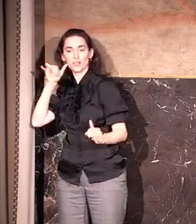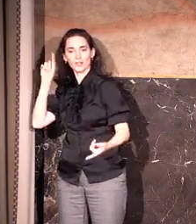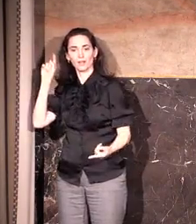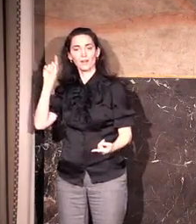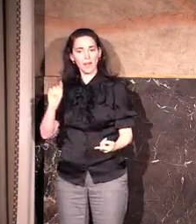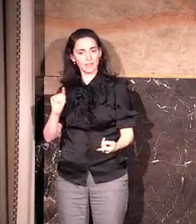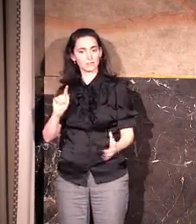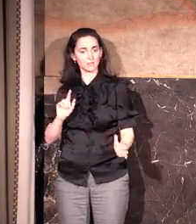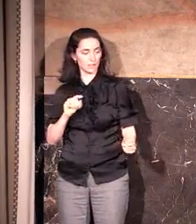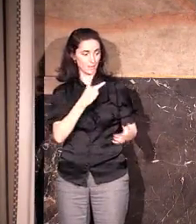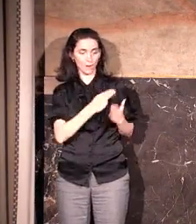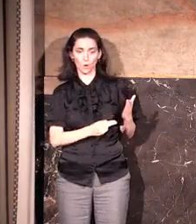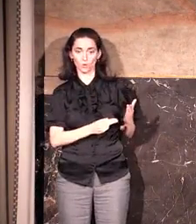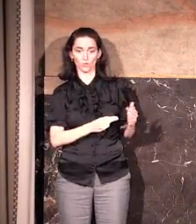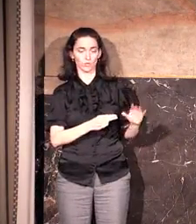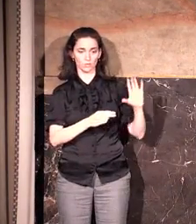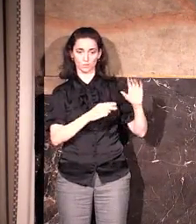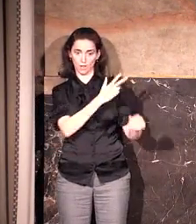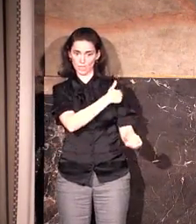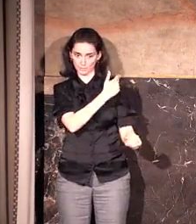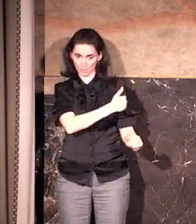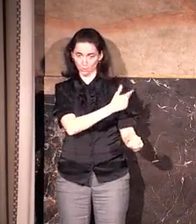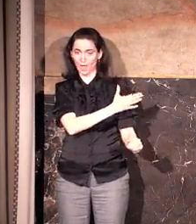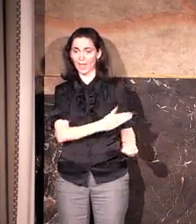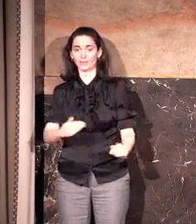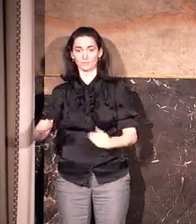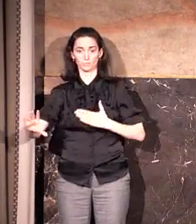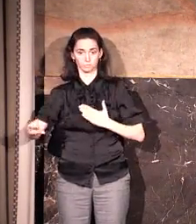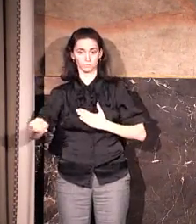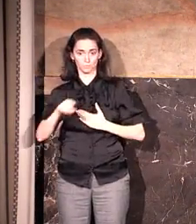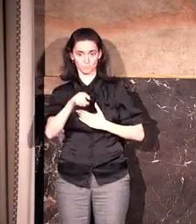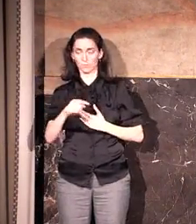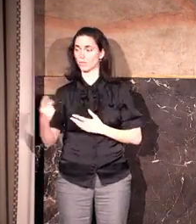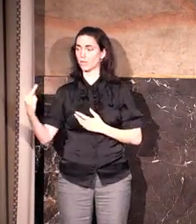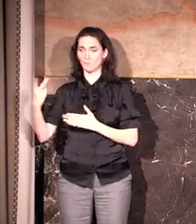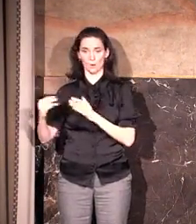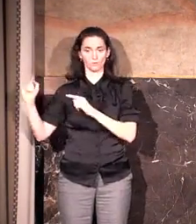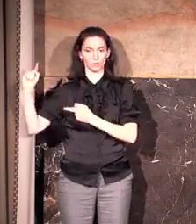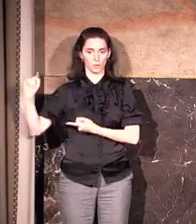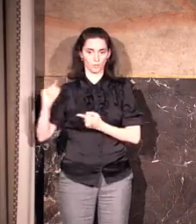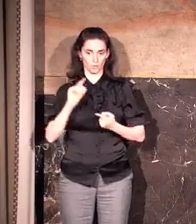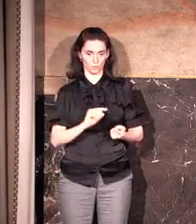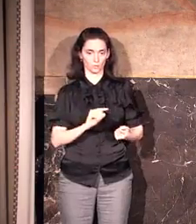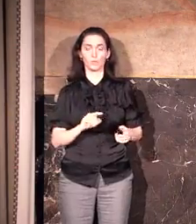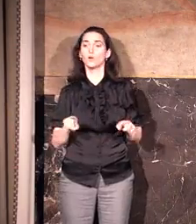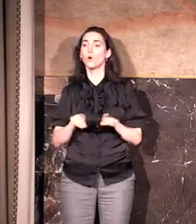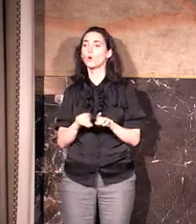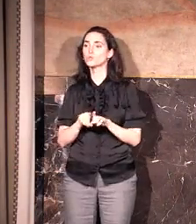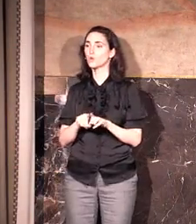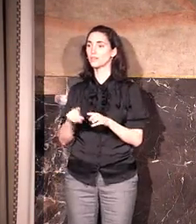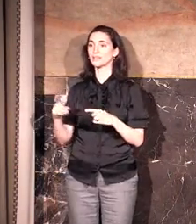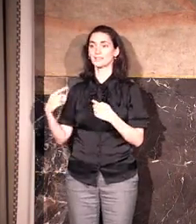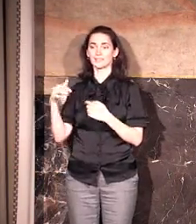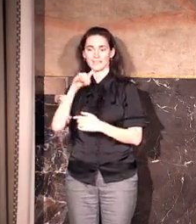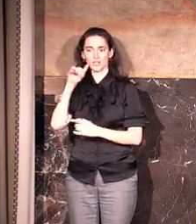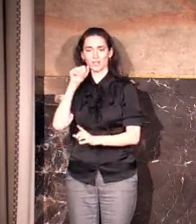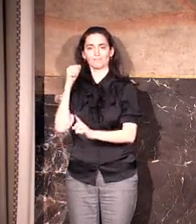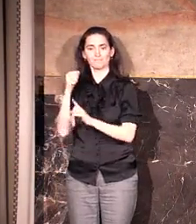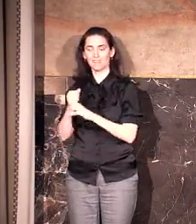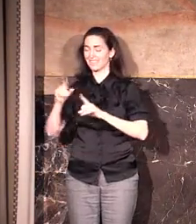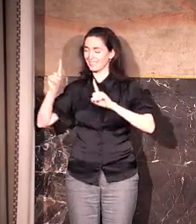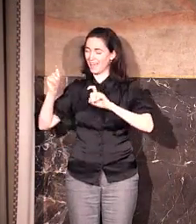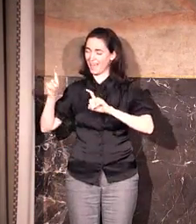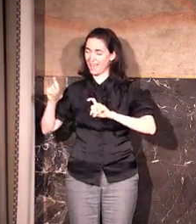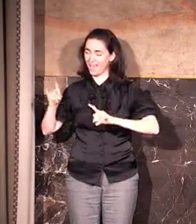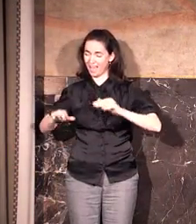of today, we have completed over 200,000 tests since